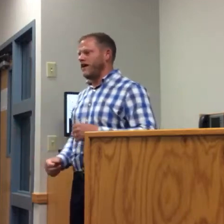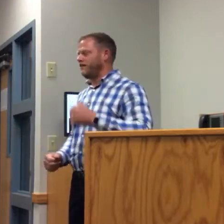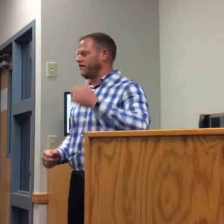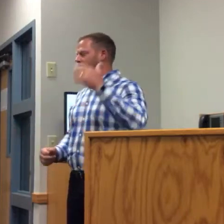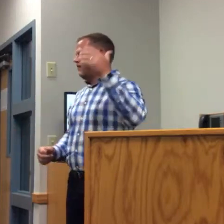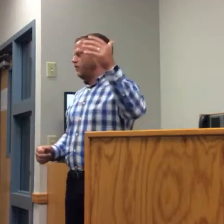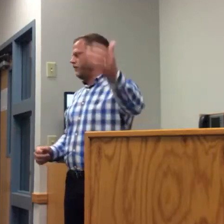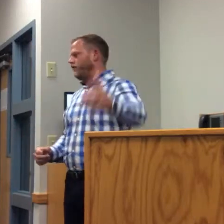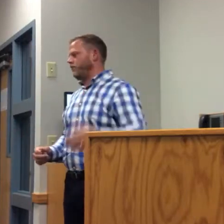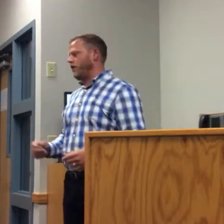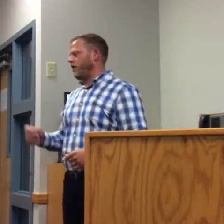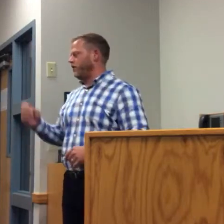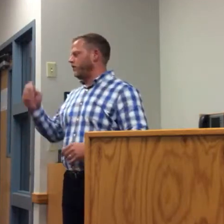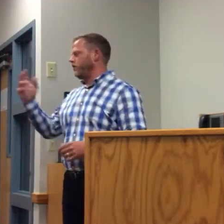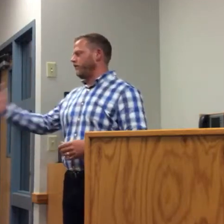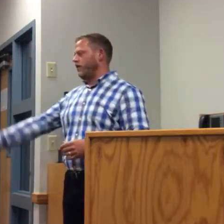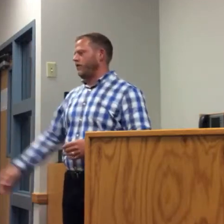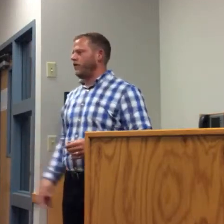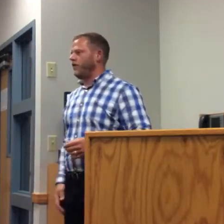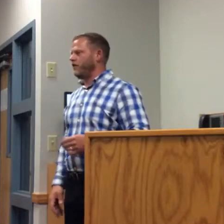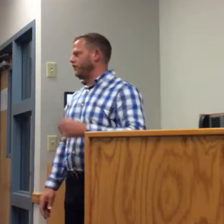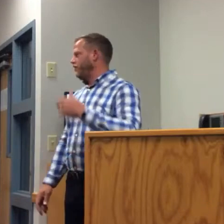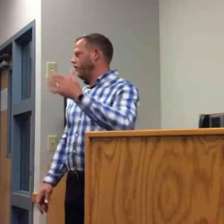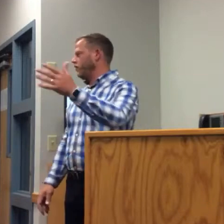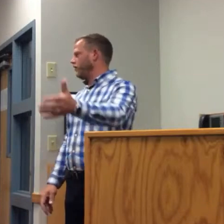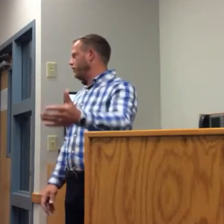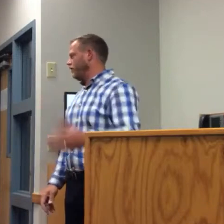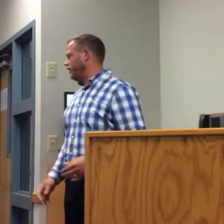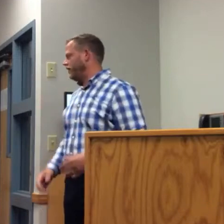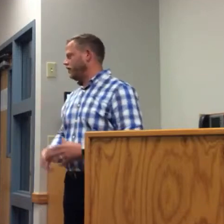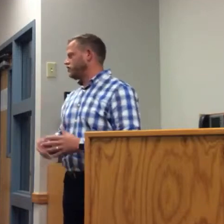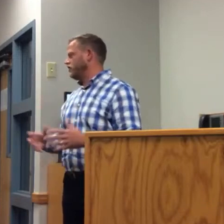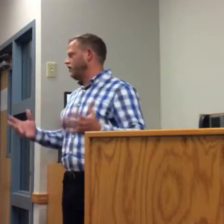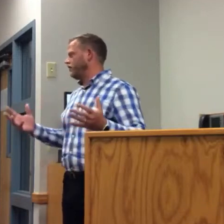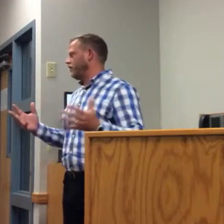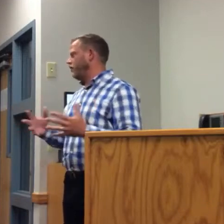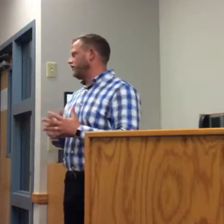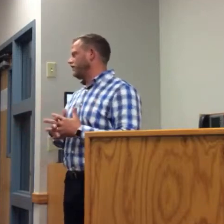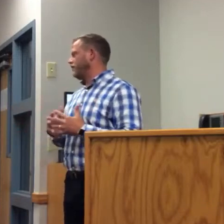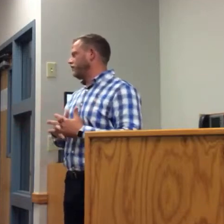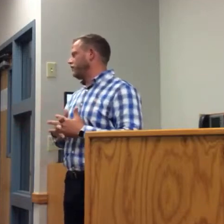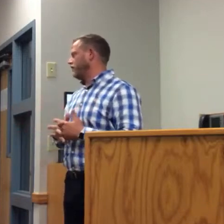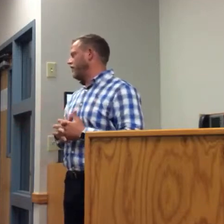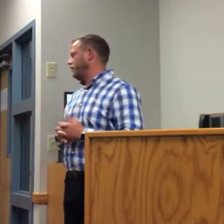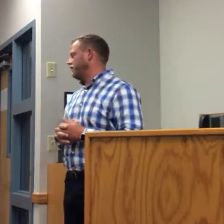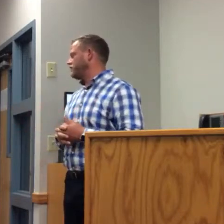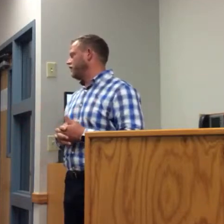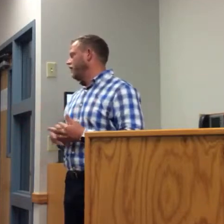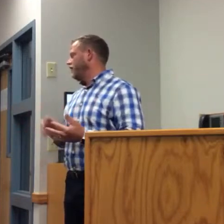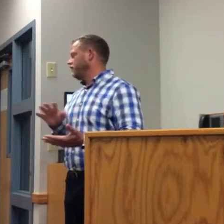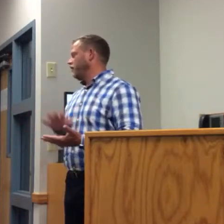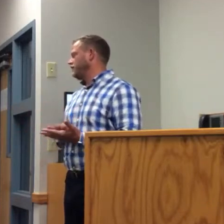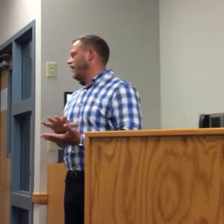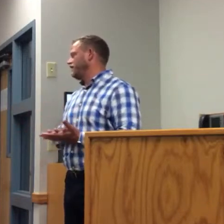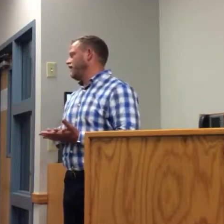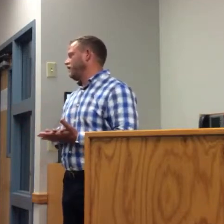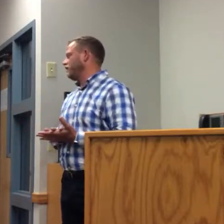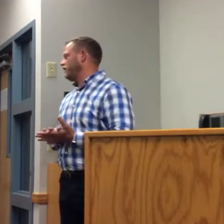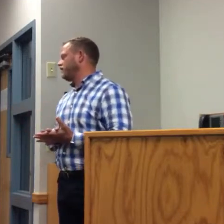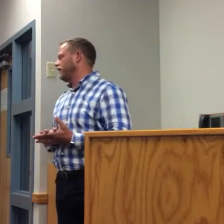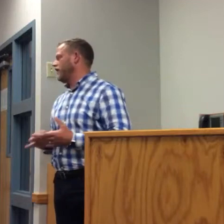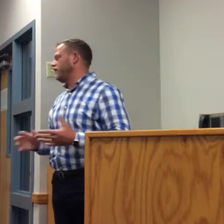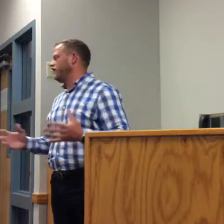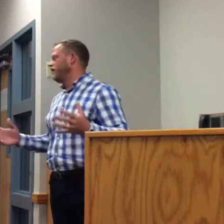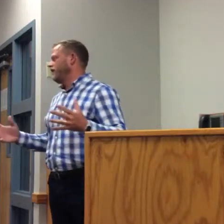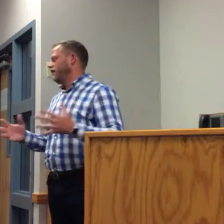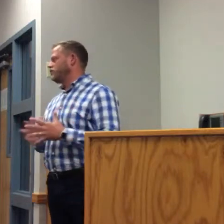with band or football or volleyball or the league art show. It's always some sort of competition. So it was nice getting those